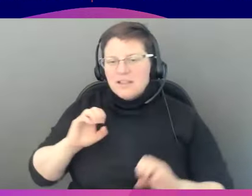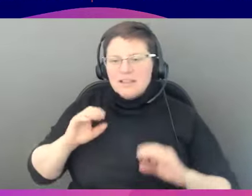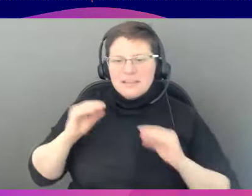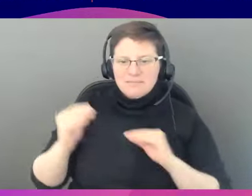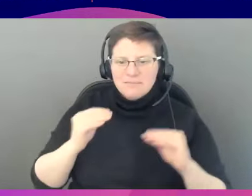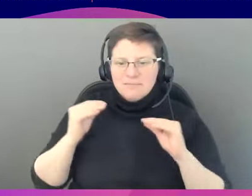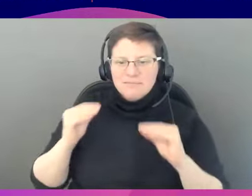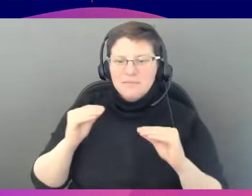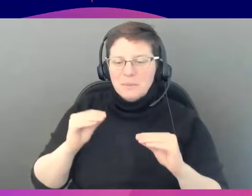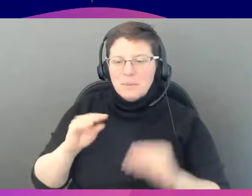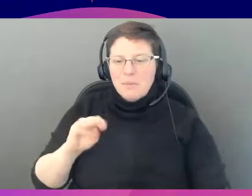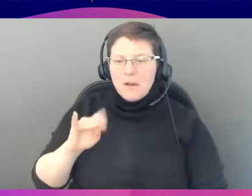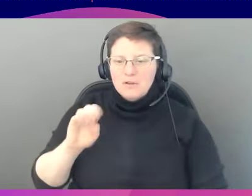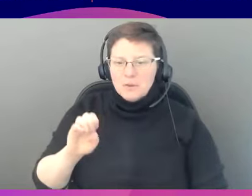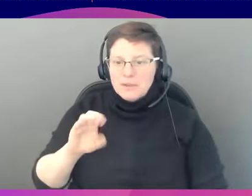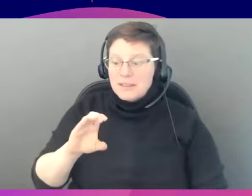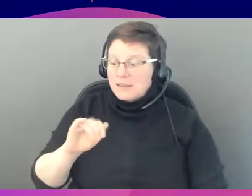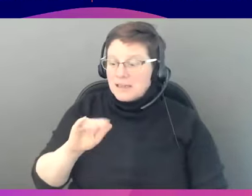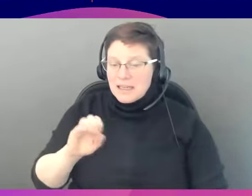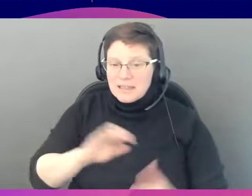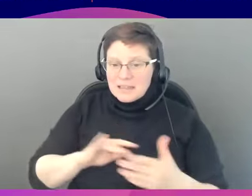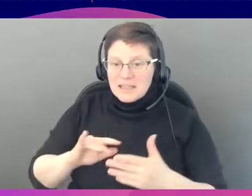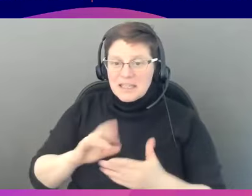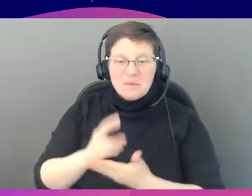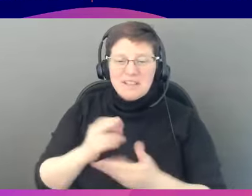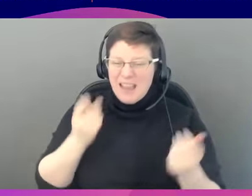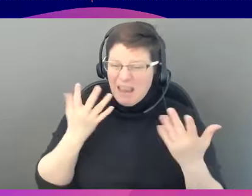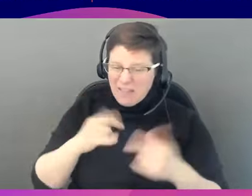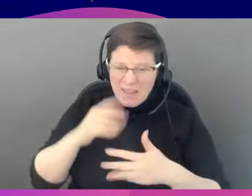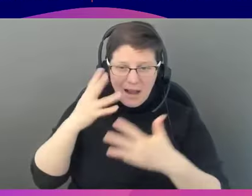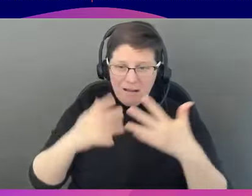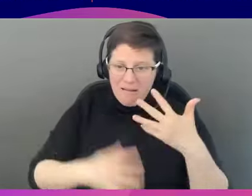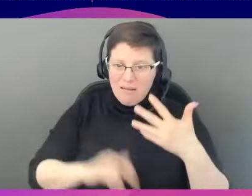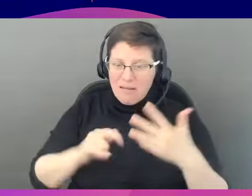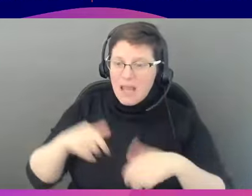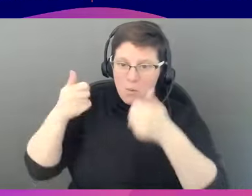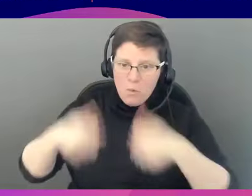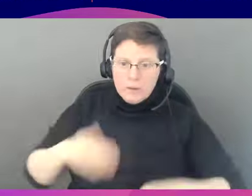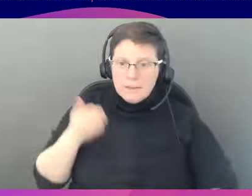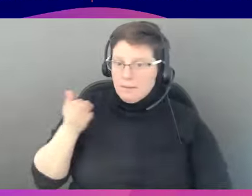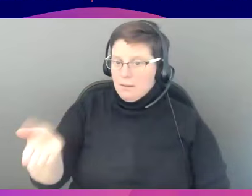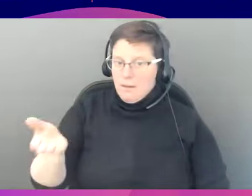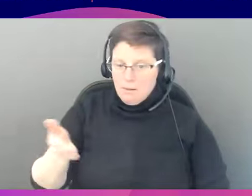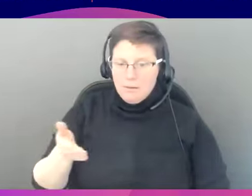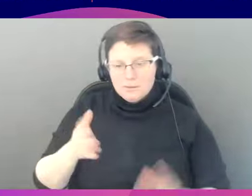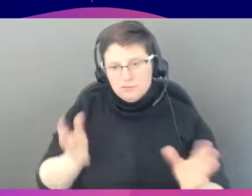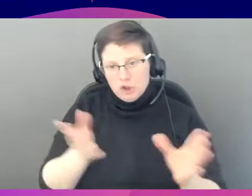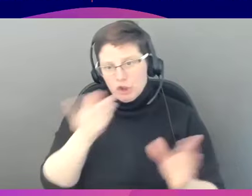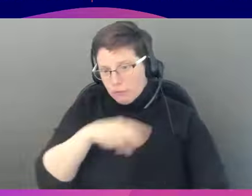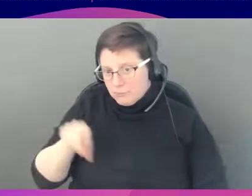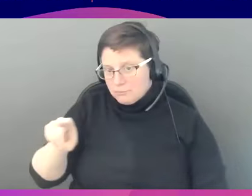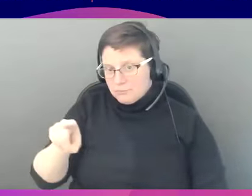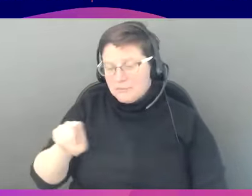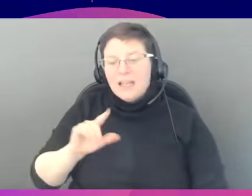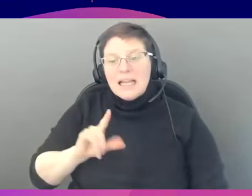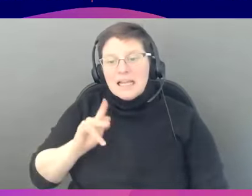posted, the case studies, resources, all the wonderful things we've been talking about. And so I believe that link has been shared in the chat, but